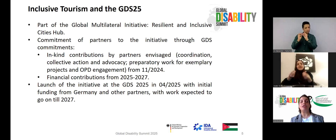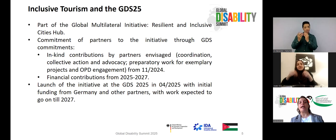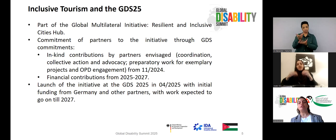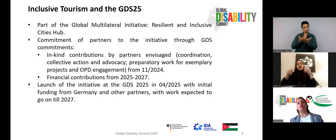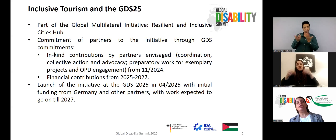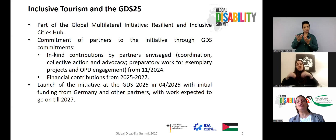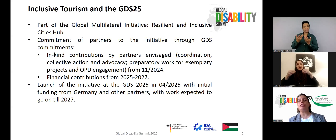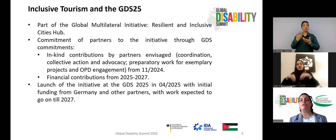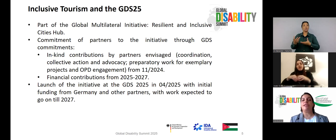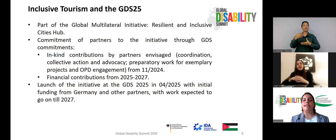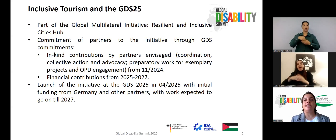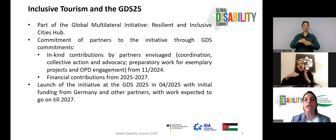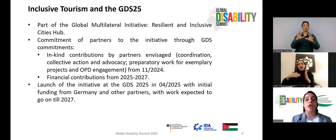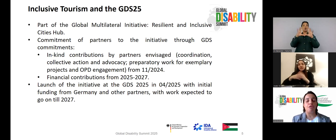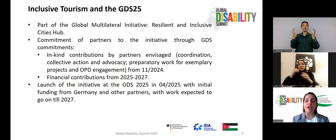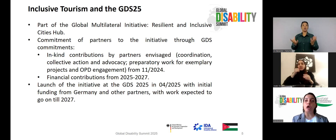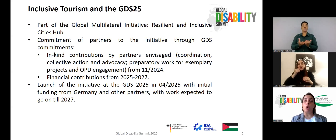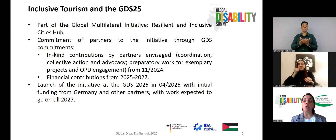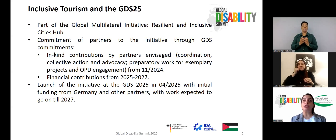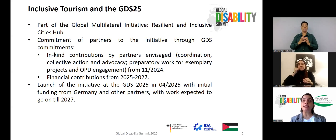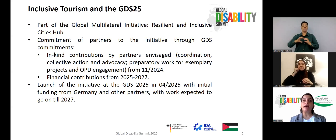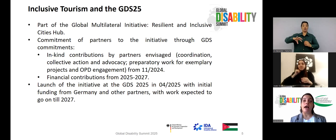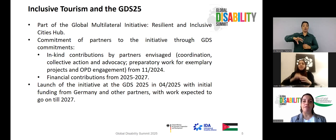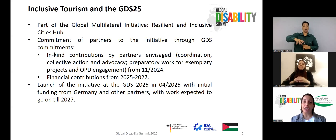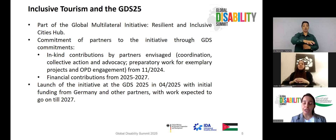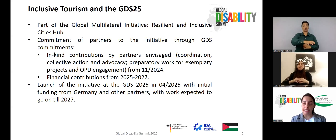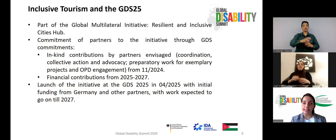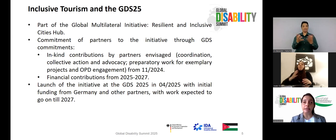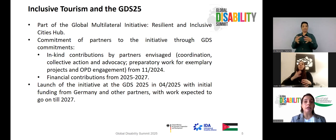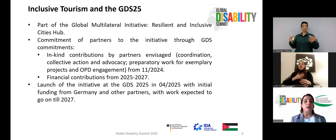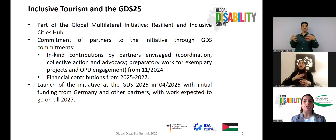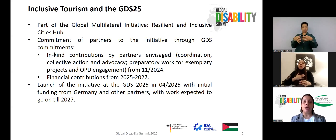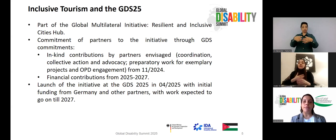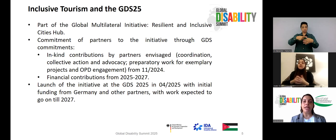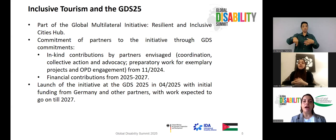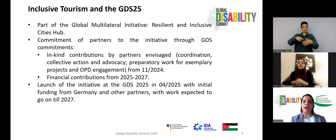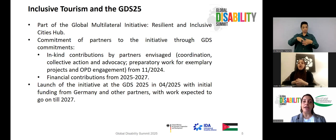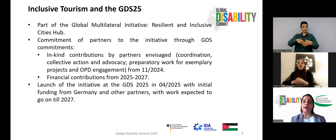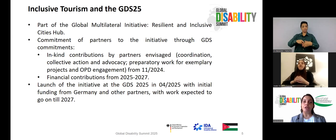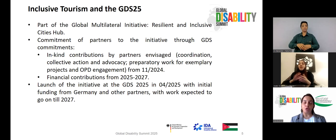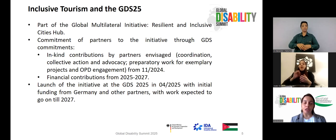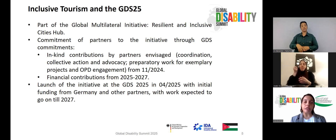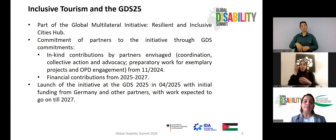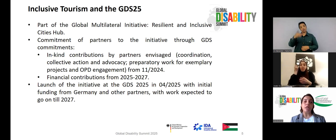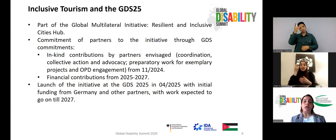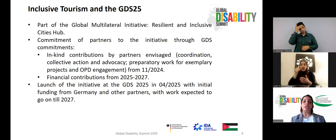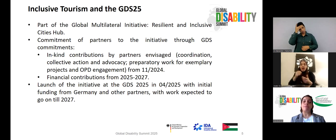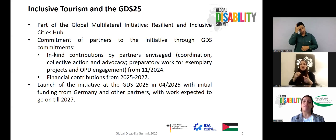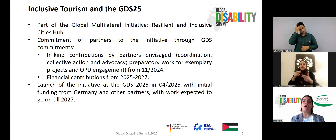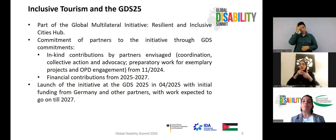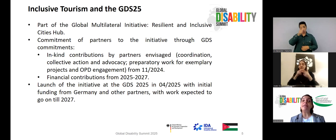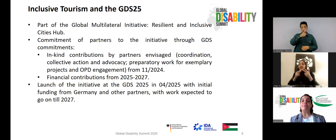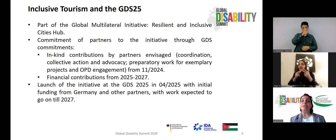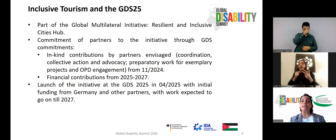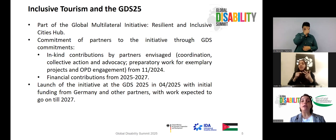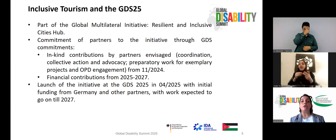global multilateral initiative that the 3 co-hosts have initiated, Germany, IDA, and Jordan, as part